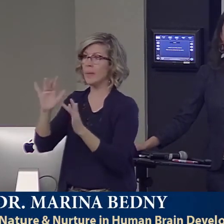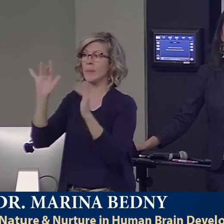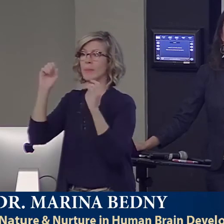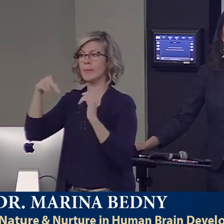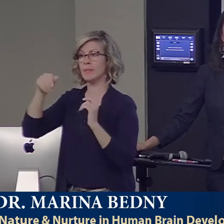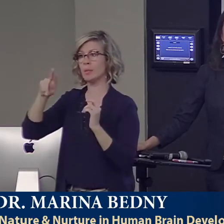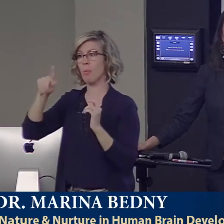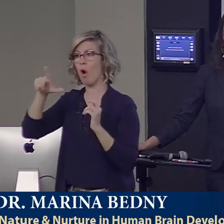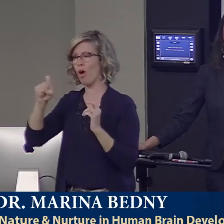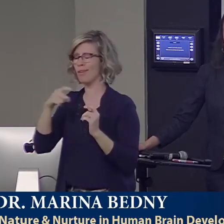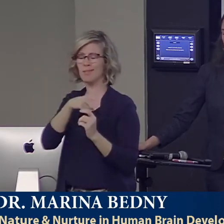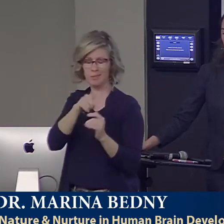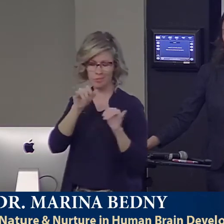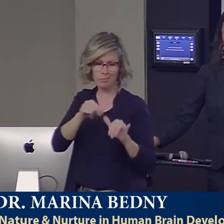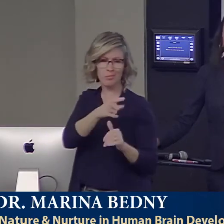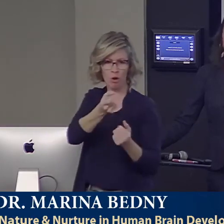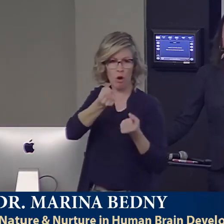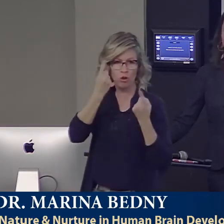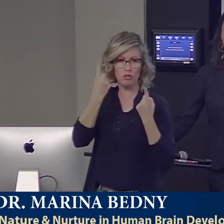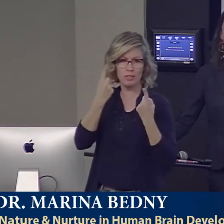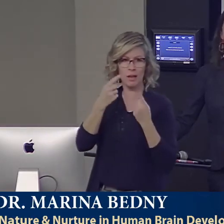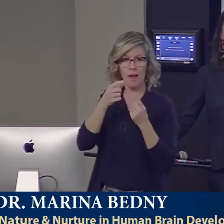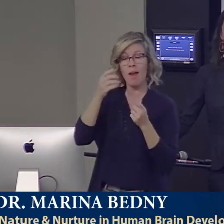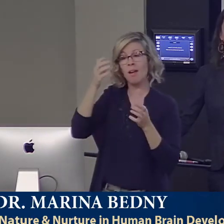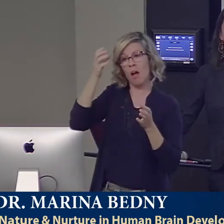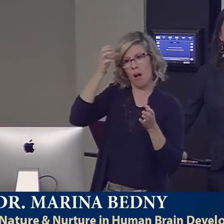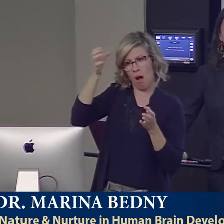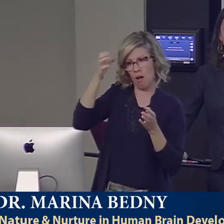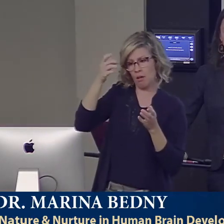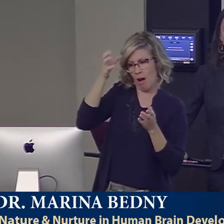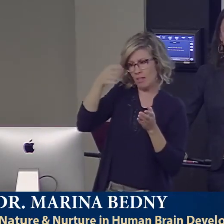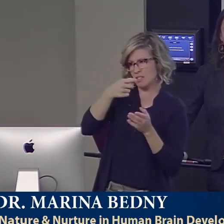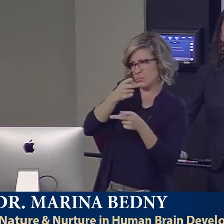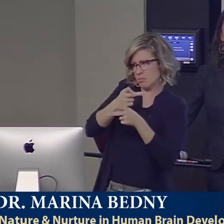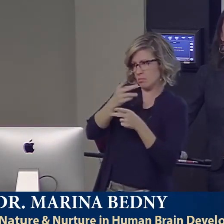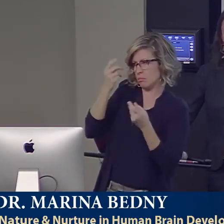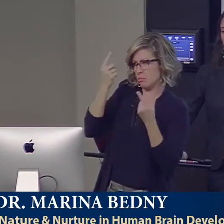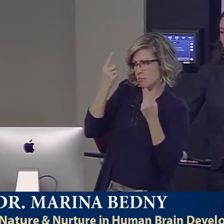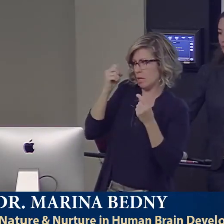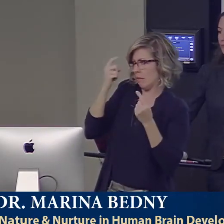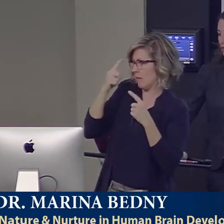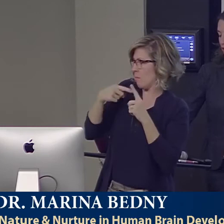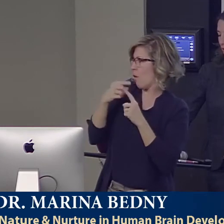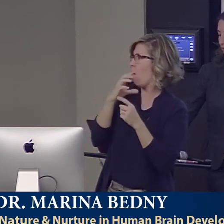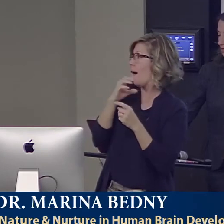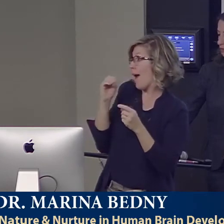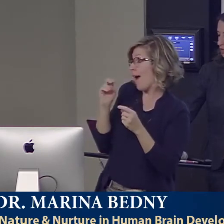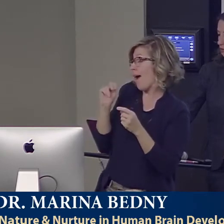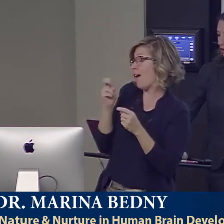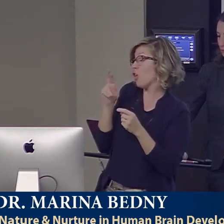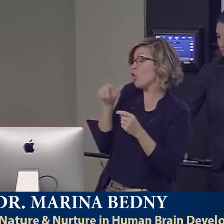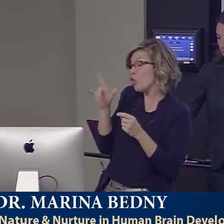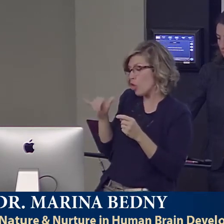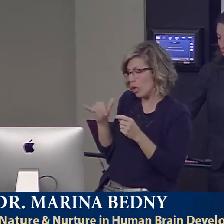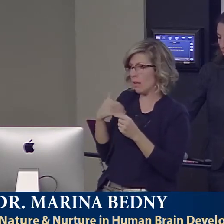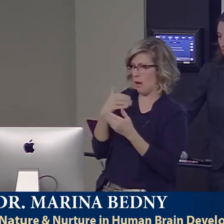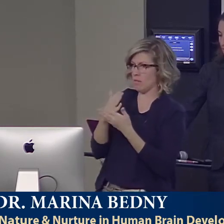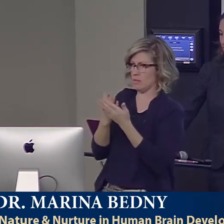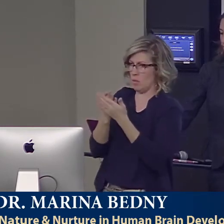both cognitively, and there's a little bit less evidence for this, but I think nevertheless, neurally, there's some evidence for as well.